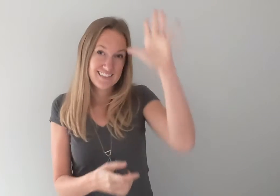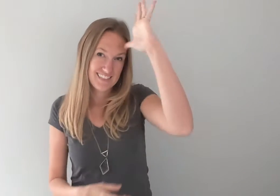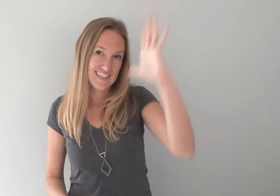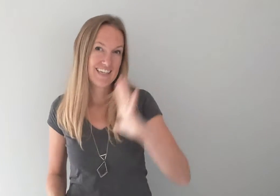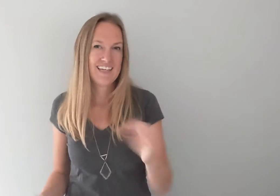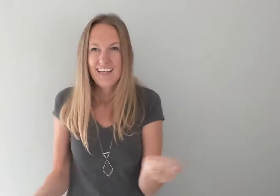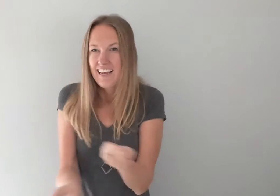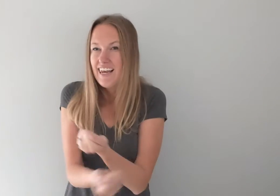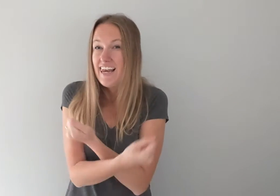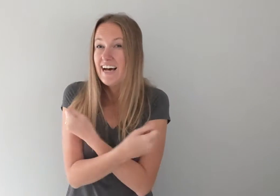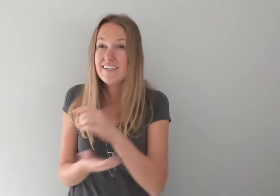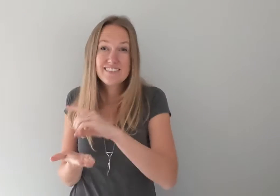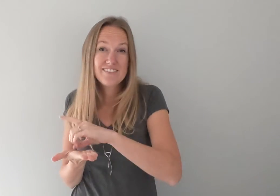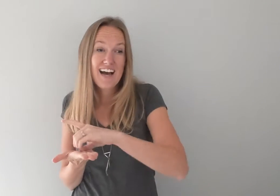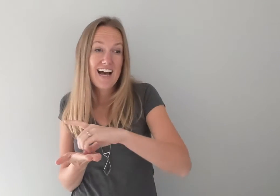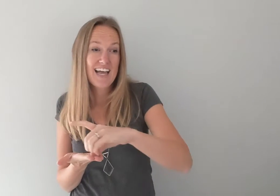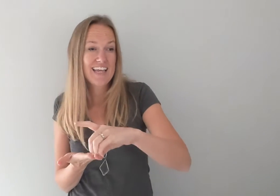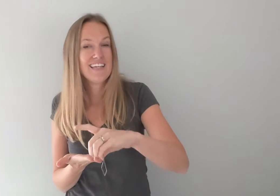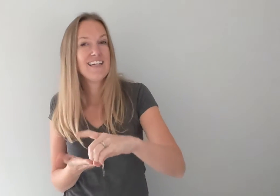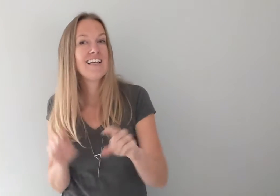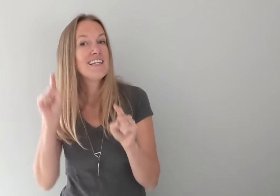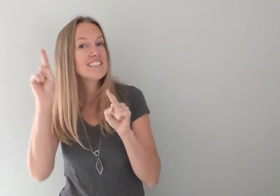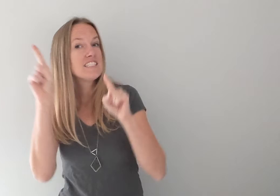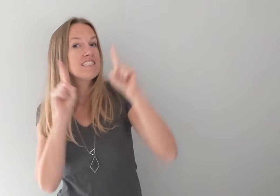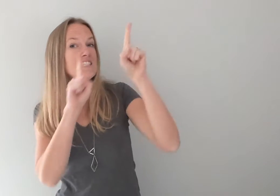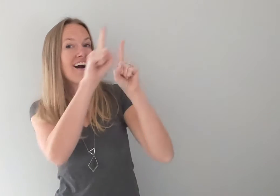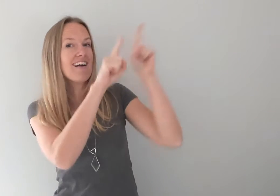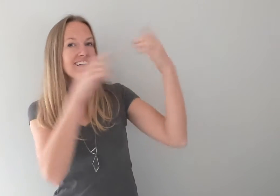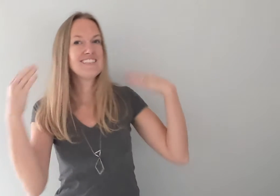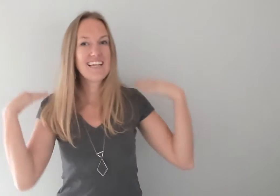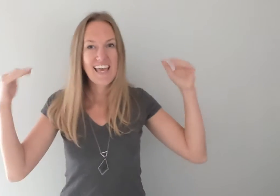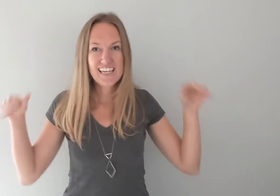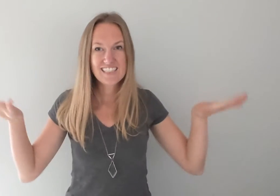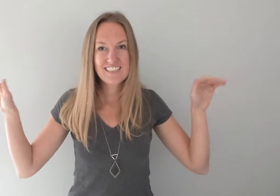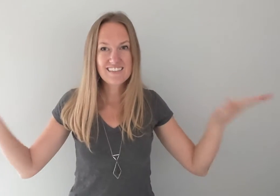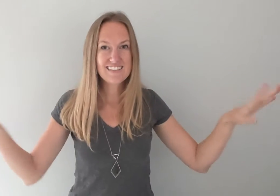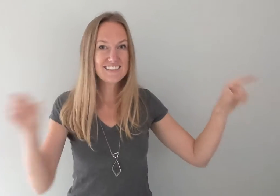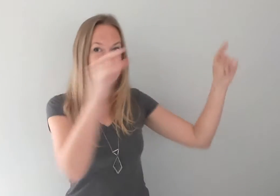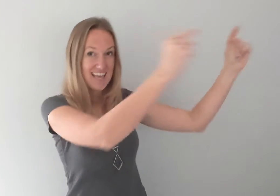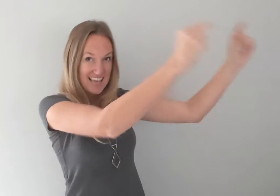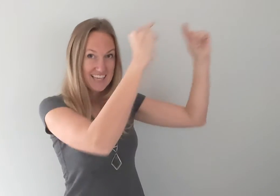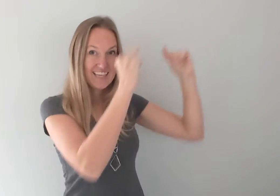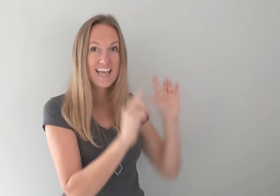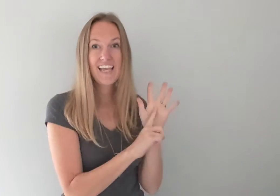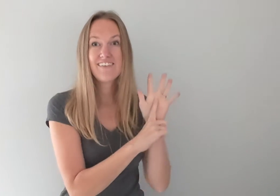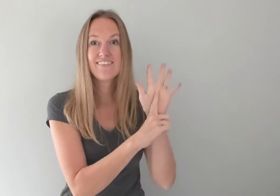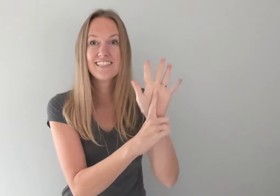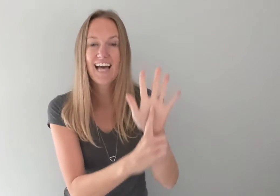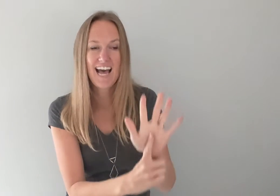incarnate, love divine, stars and angels gave the